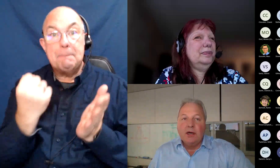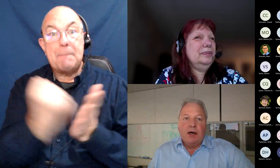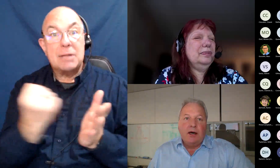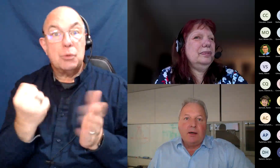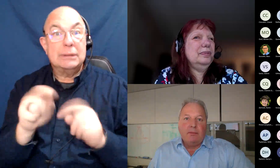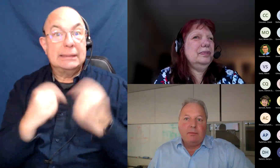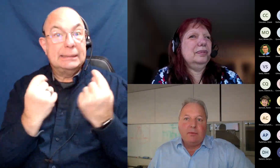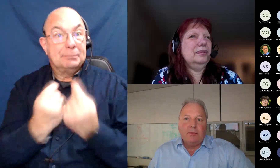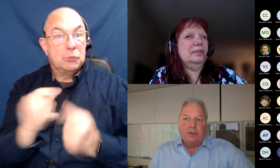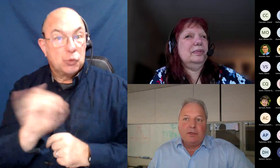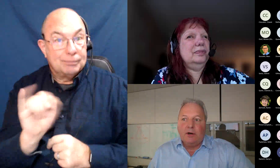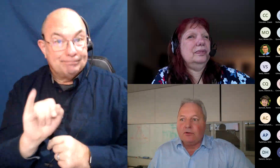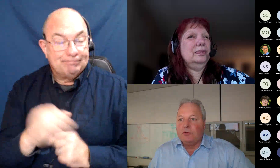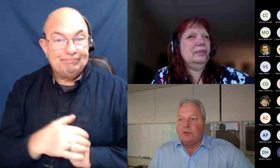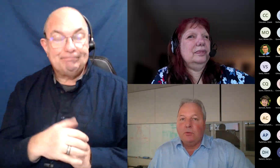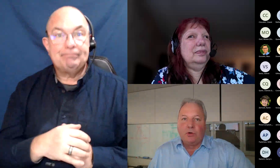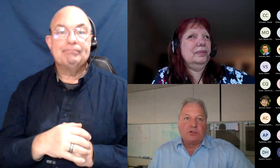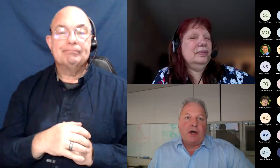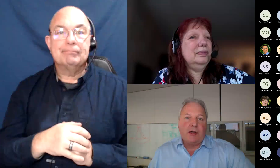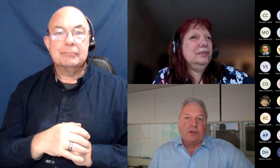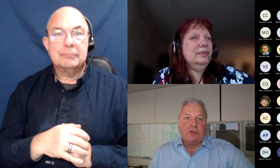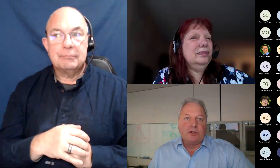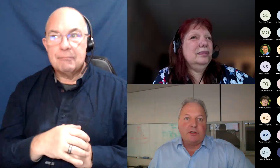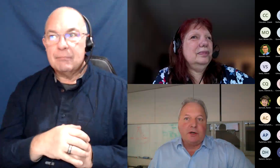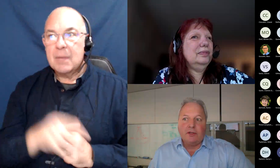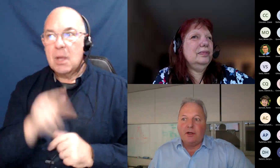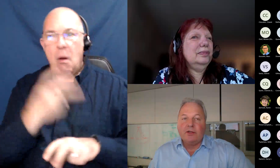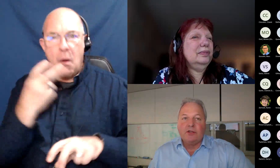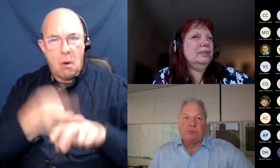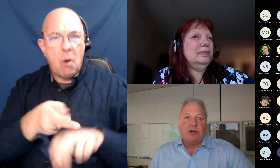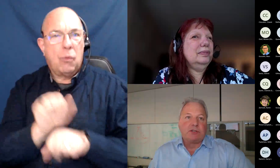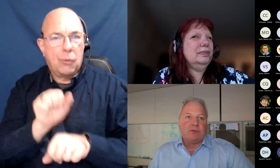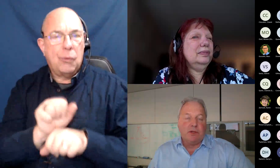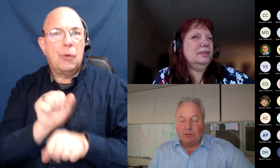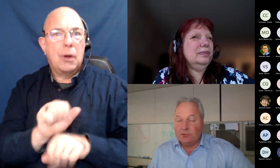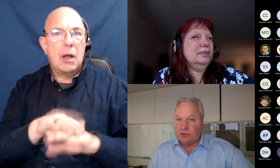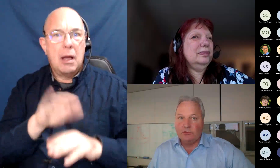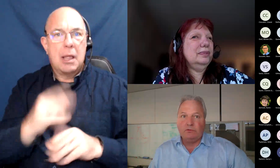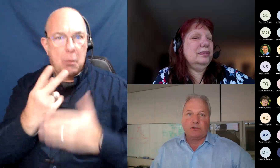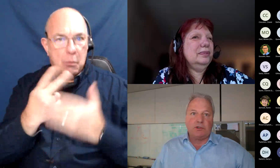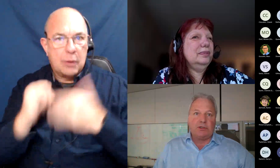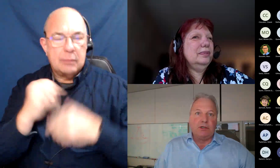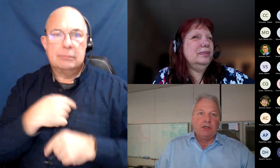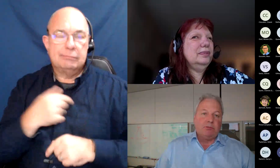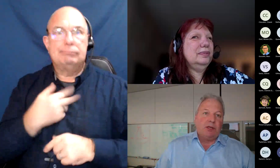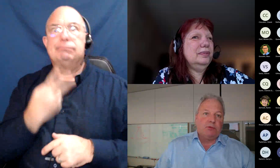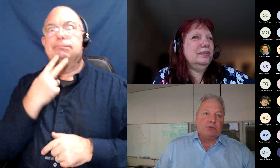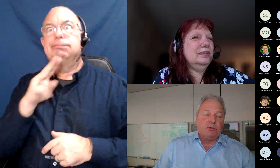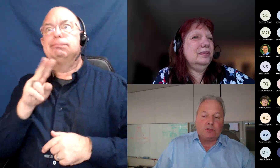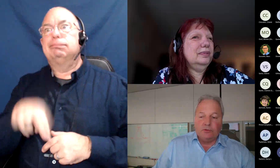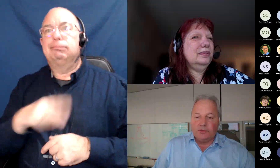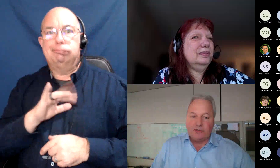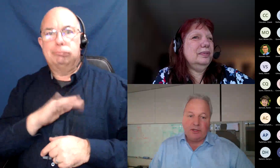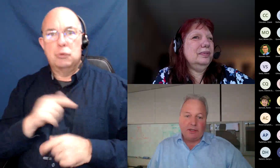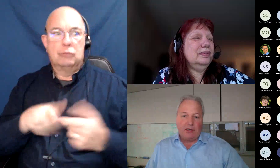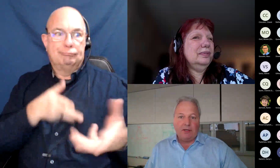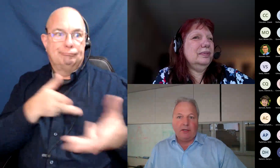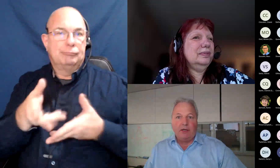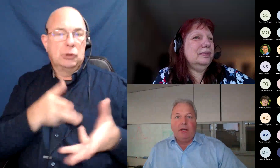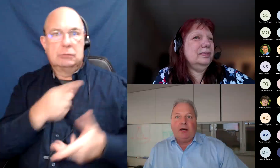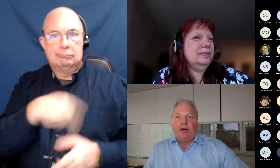team. It also works tirelessly on this project, and I'm just so fortunate to be able to work with